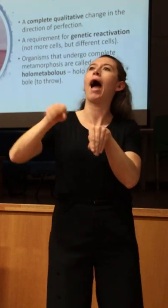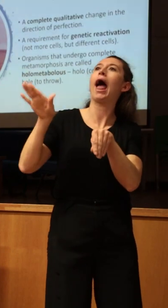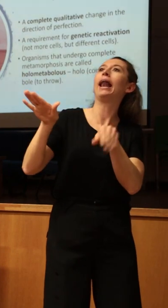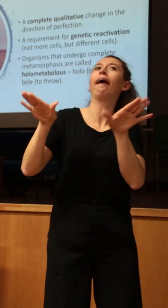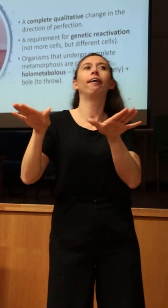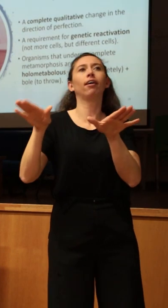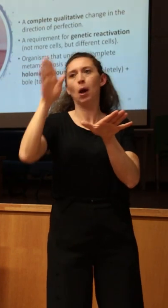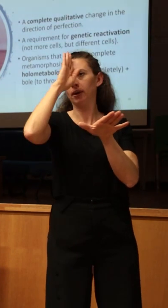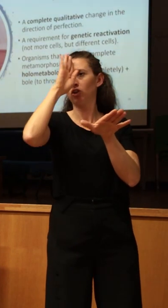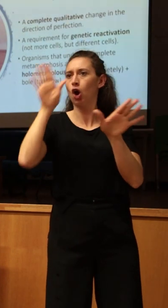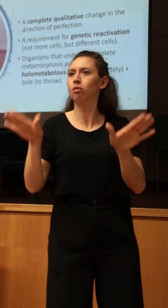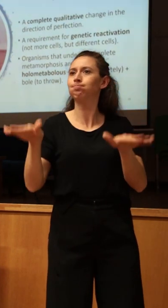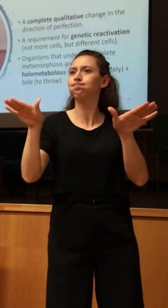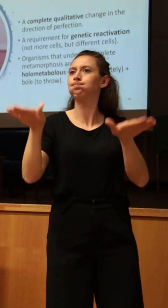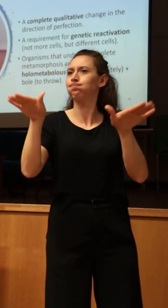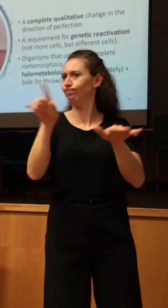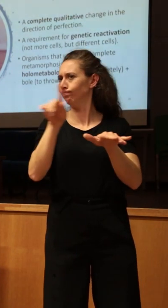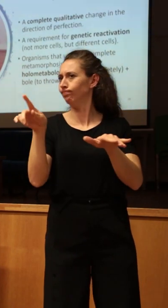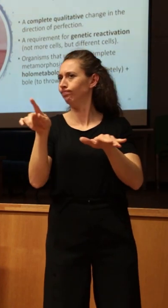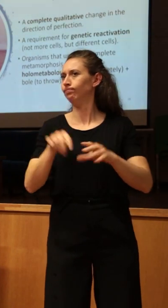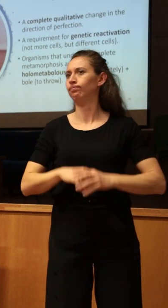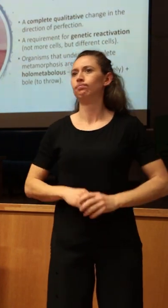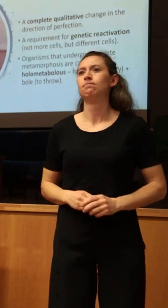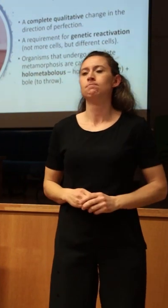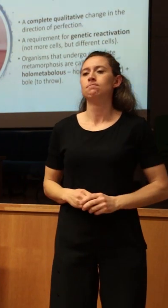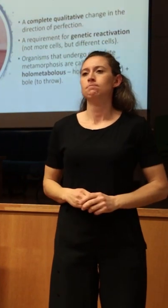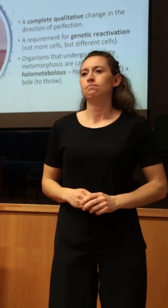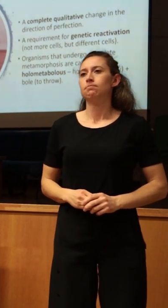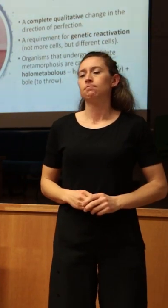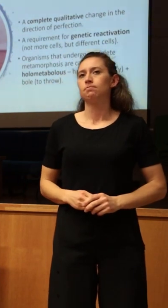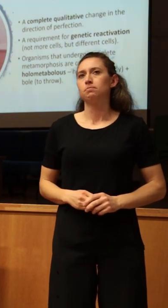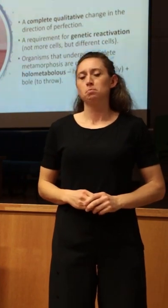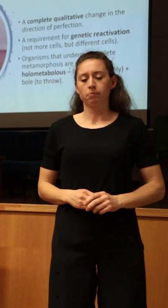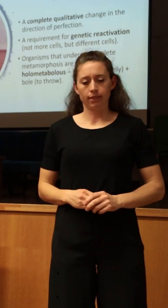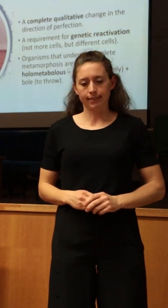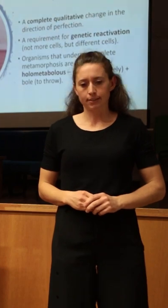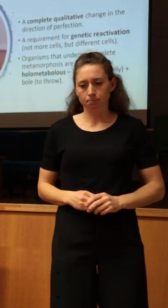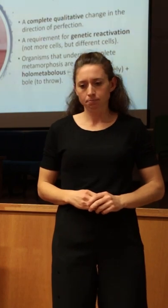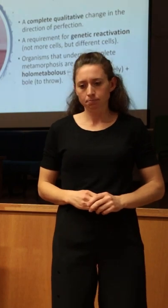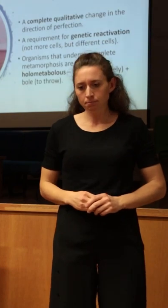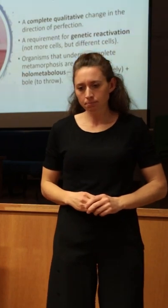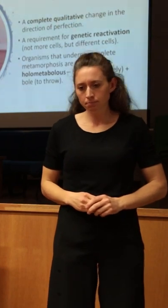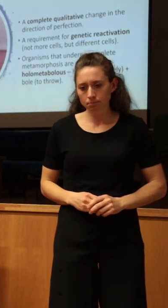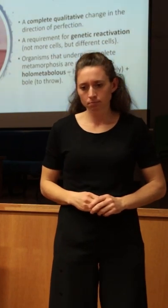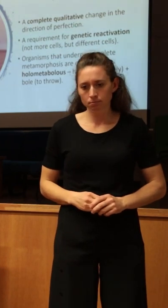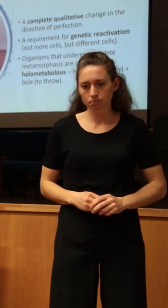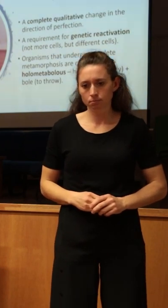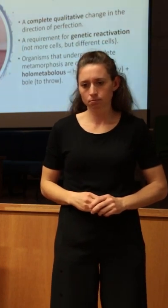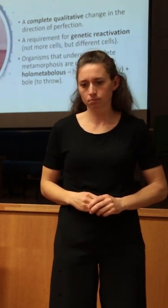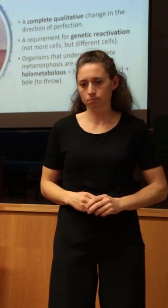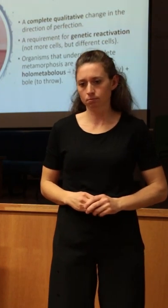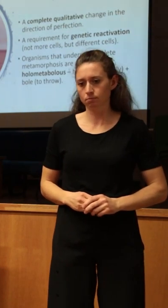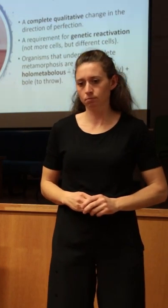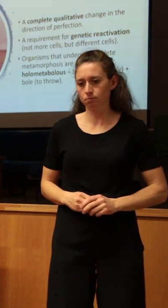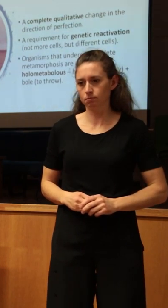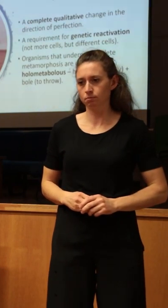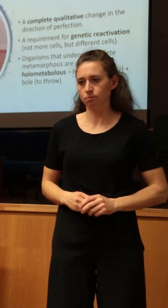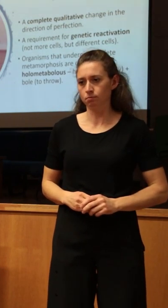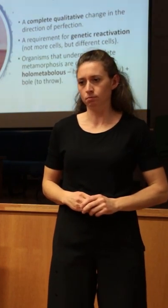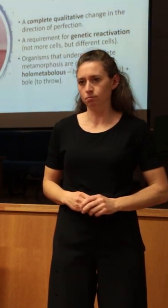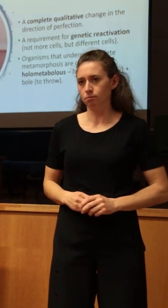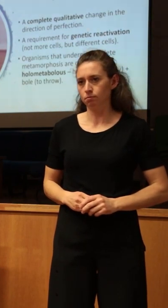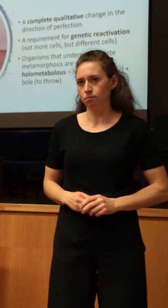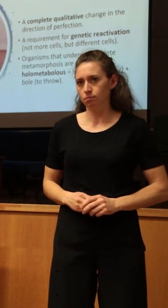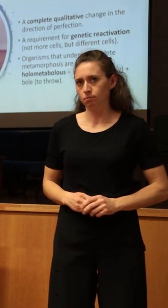Y aprendió a volar. What happens is that there is a complete genetic transformation. The genetic code, the